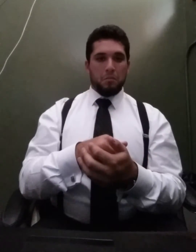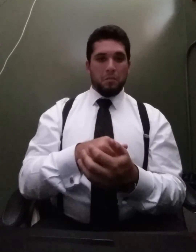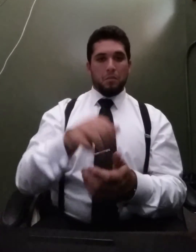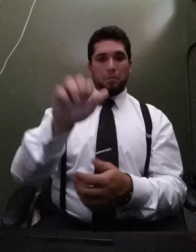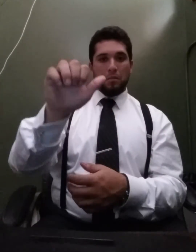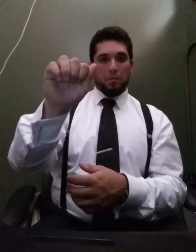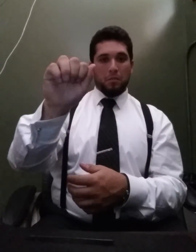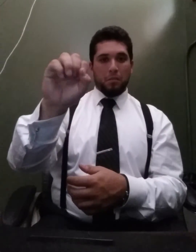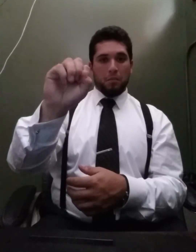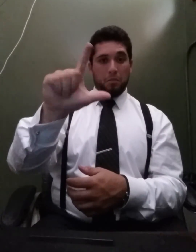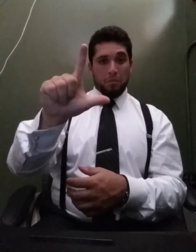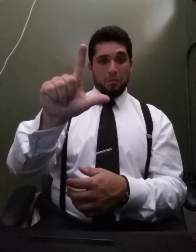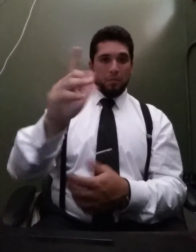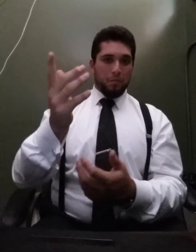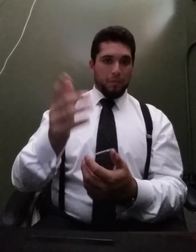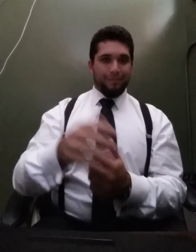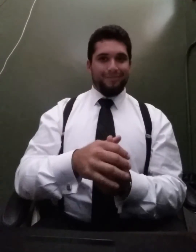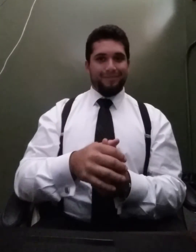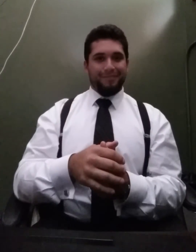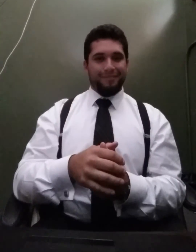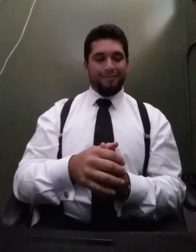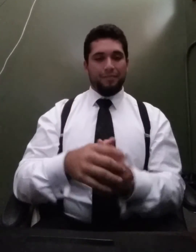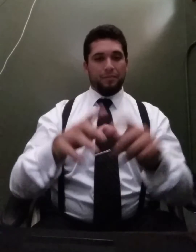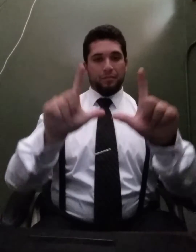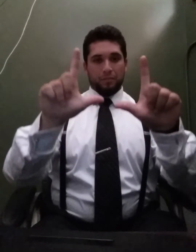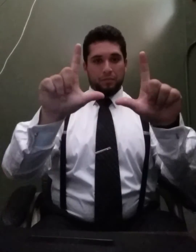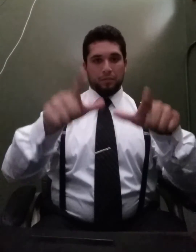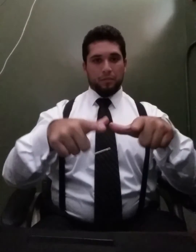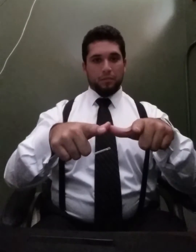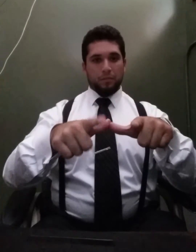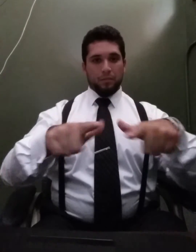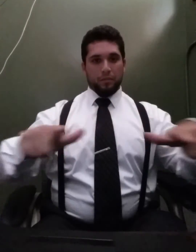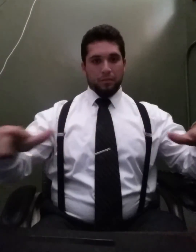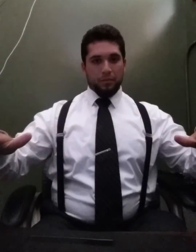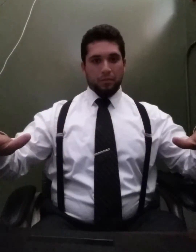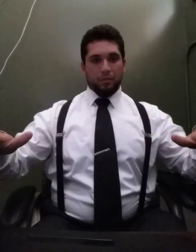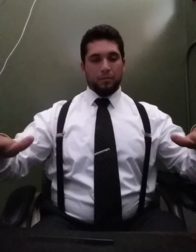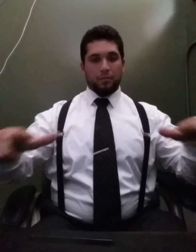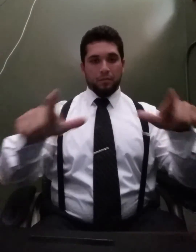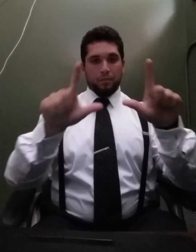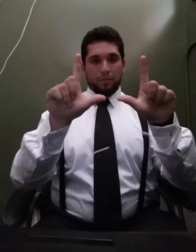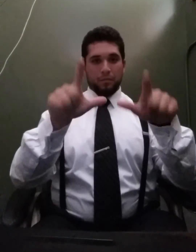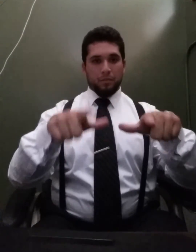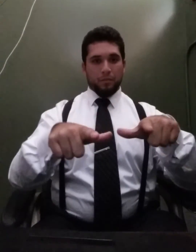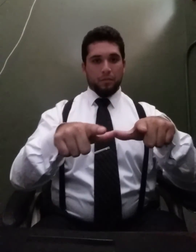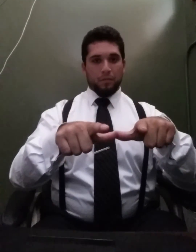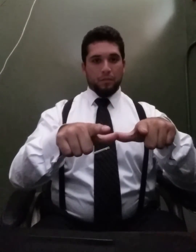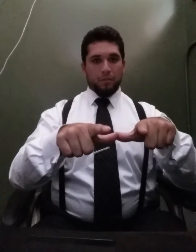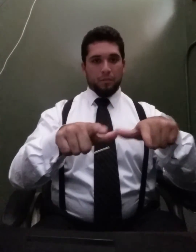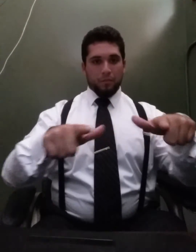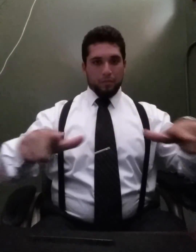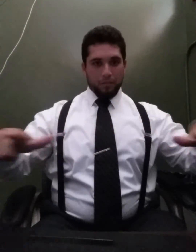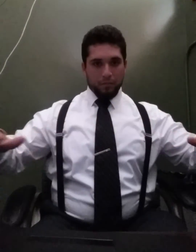it's darkness, we call it a polar night, and if it's not, we call it a polar day. Okay, polar meaning